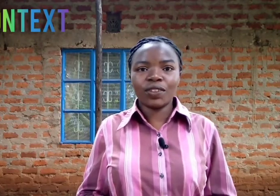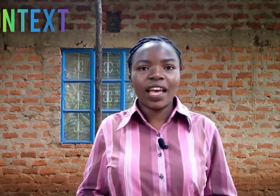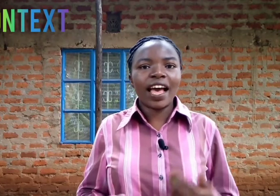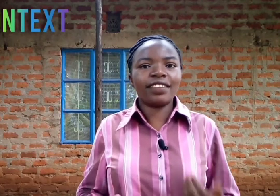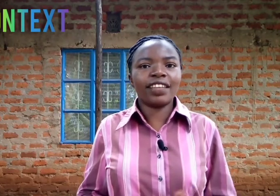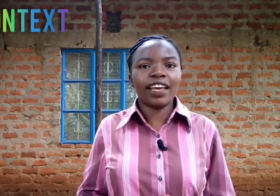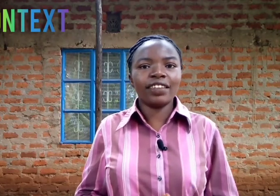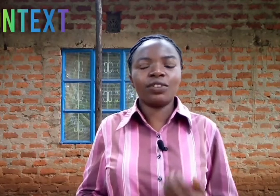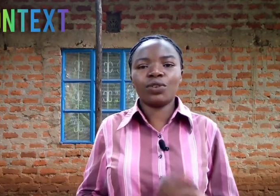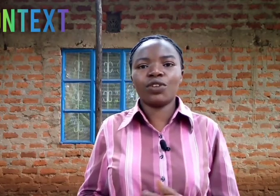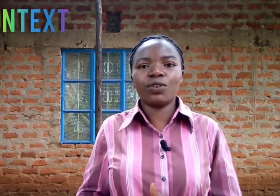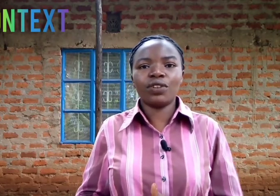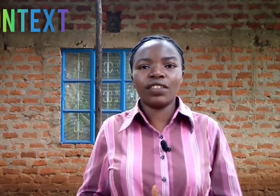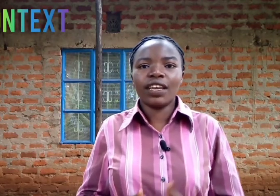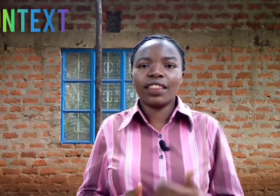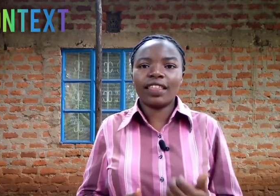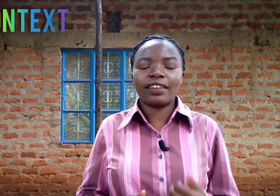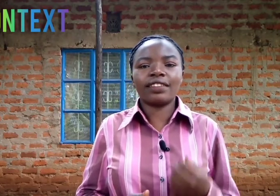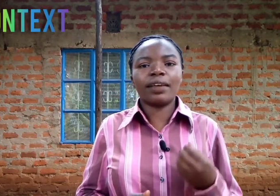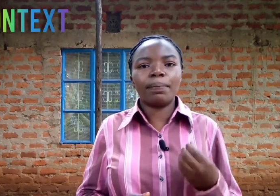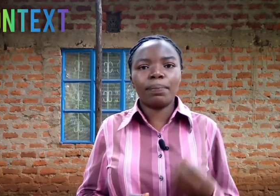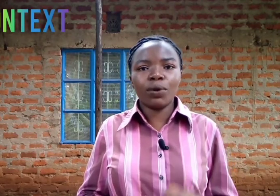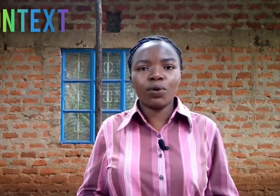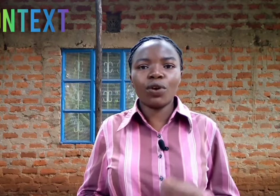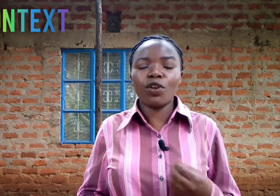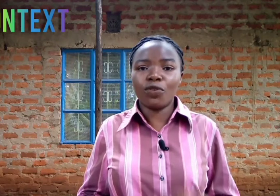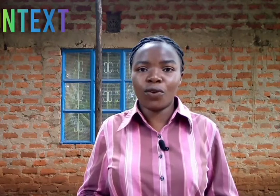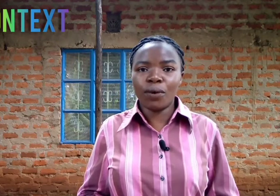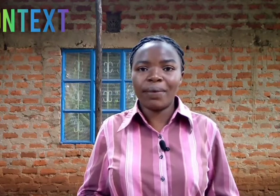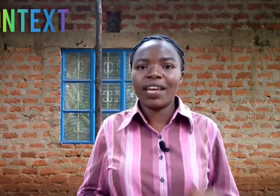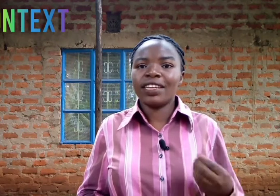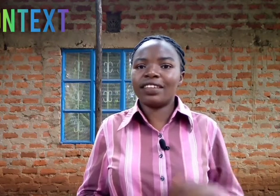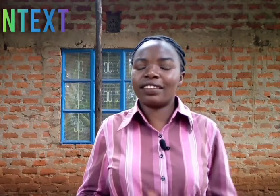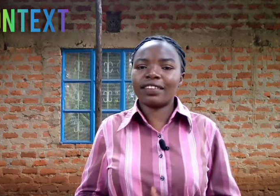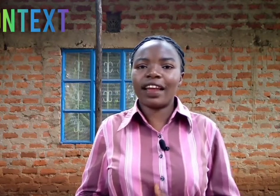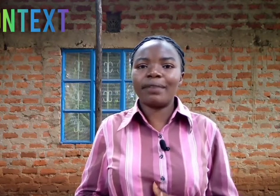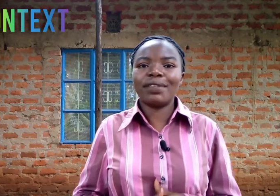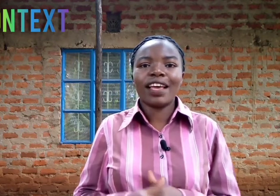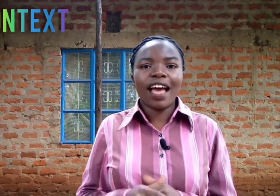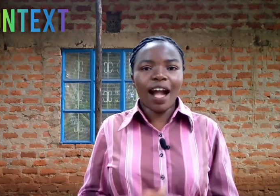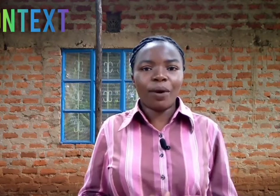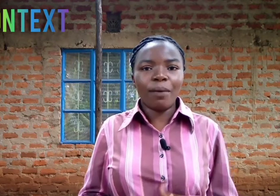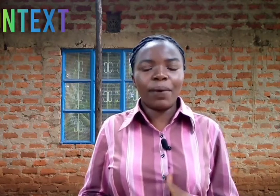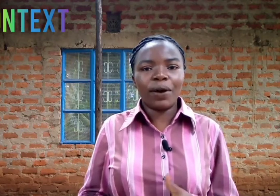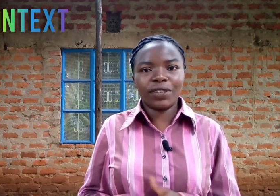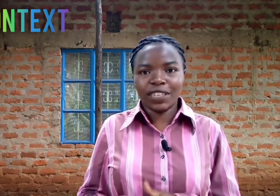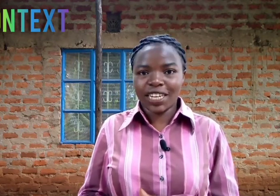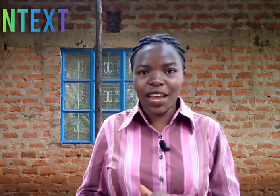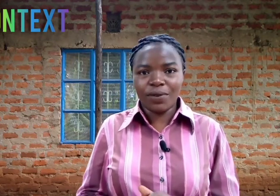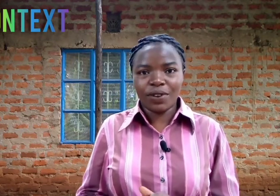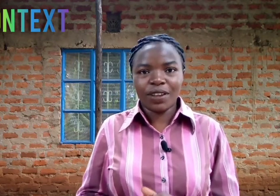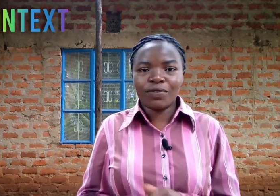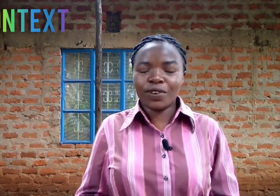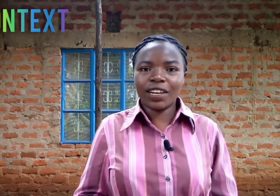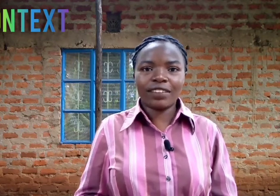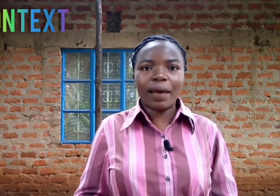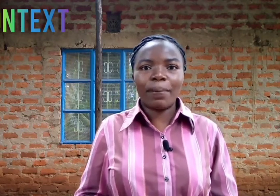a sign to denote that the plural form describes a compound noun. For example,